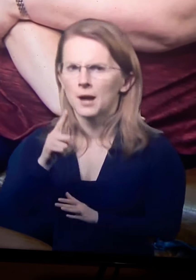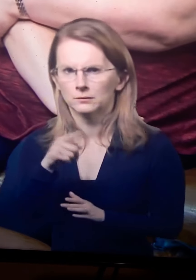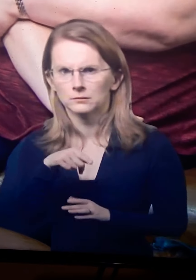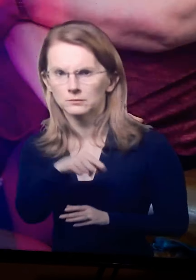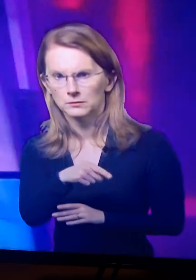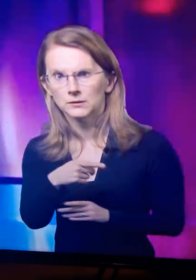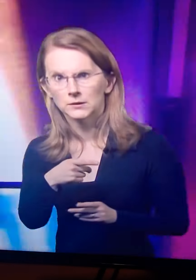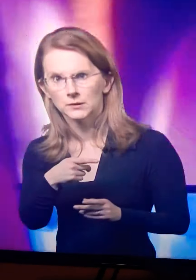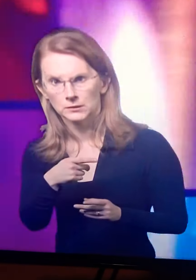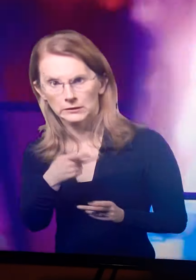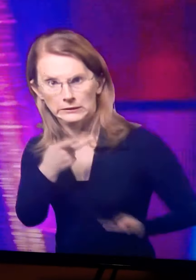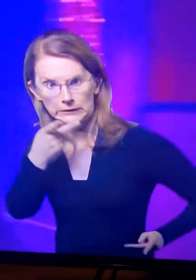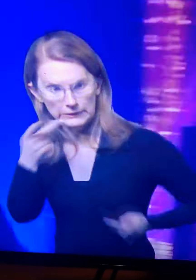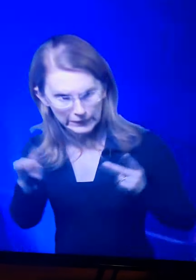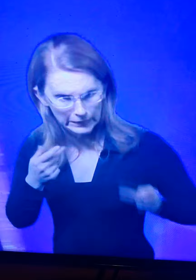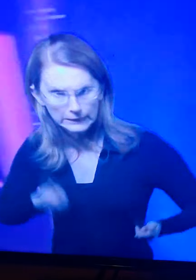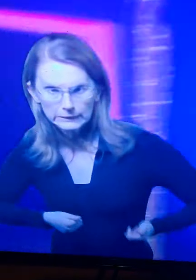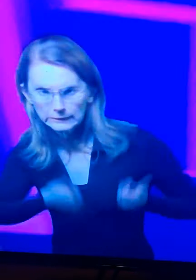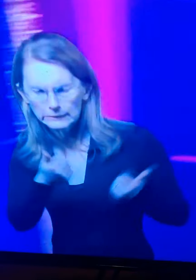deaf, you're tone deaf.